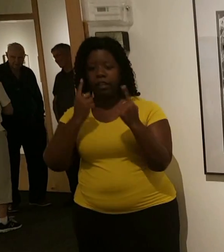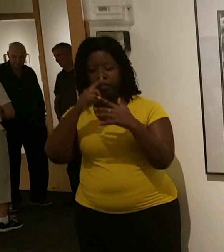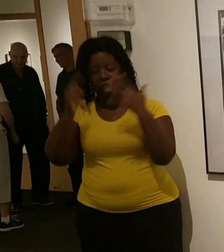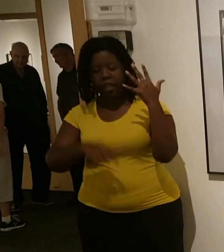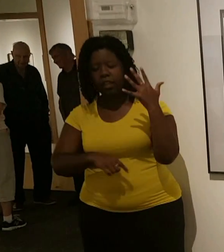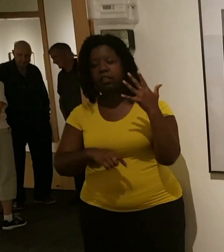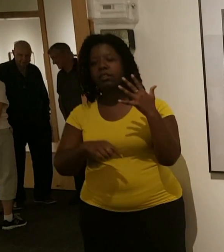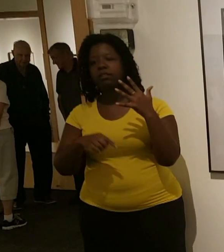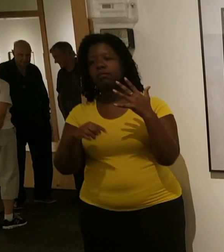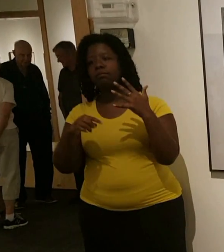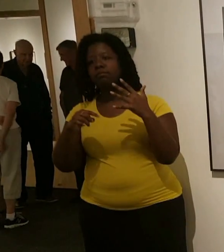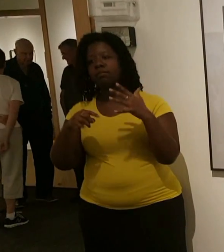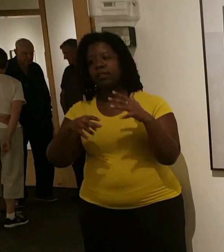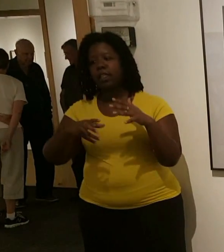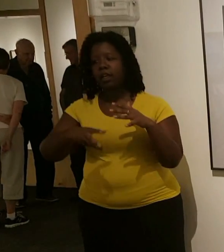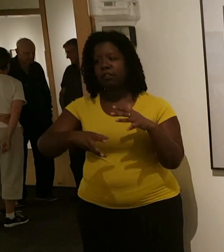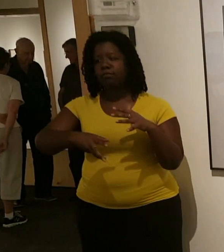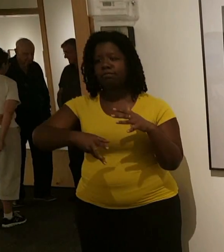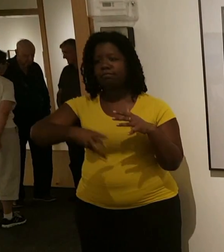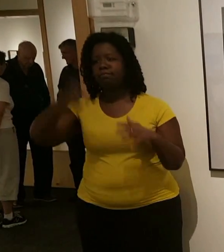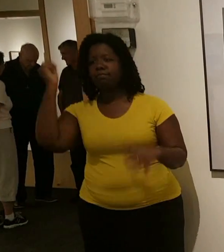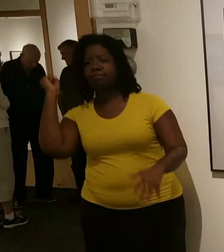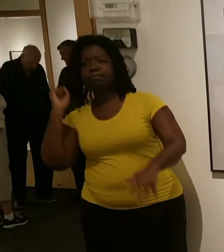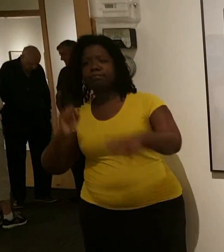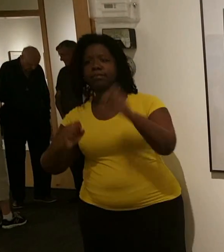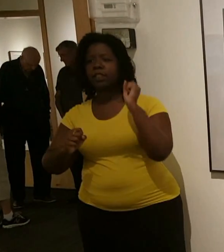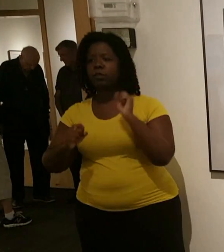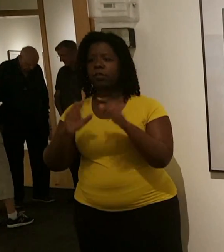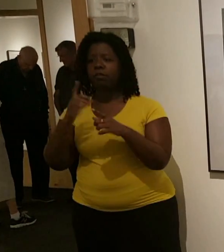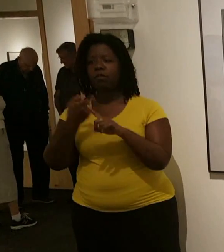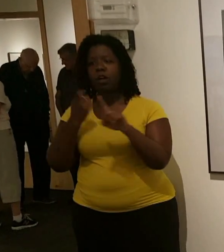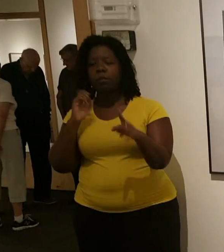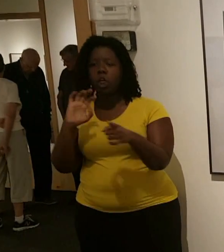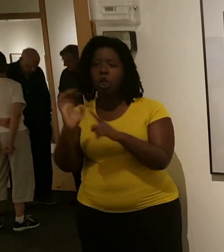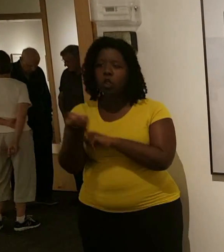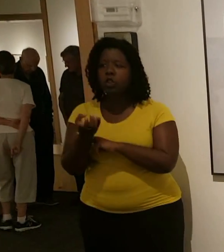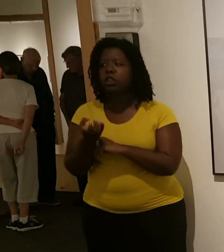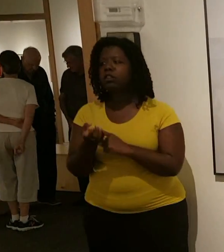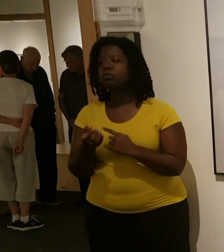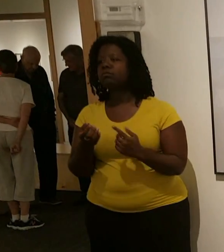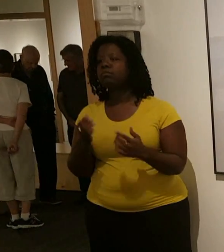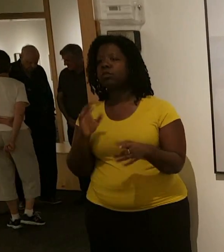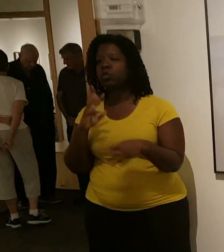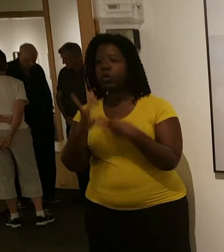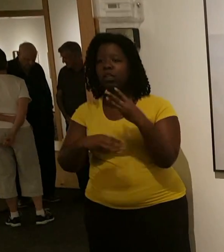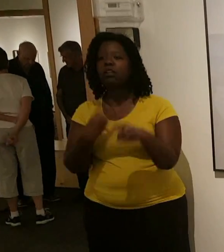world. So that's why there's all this weird stuff in here.